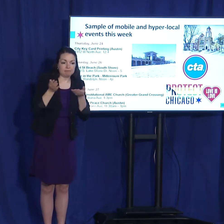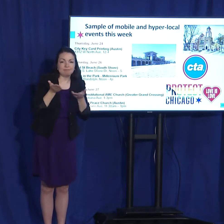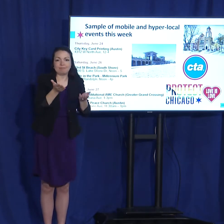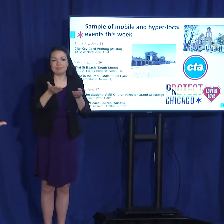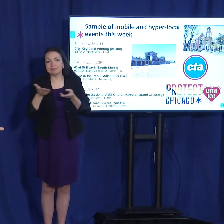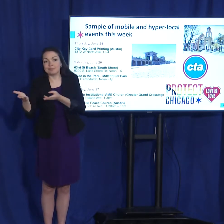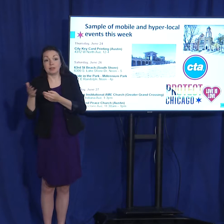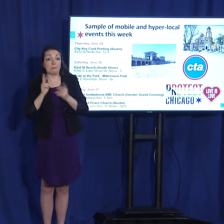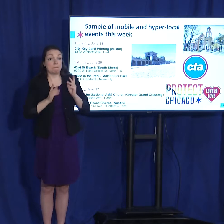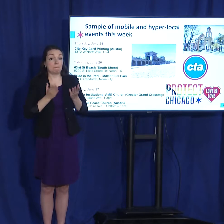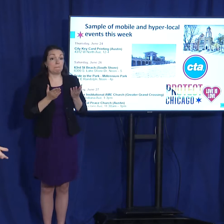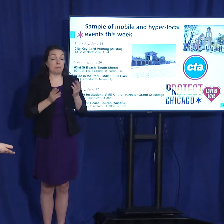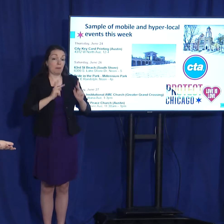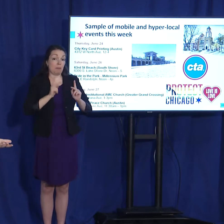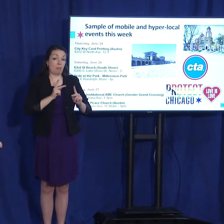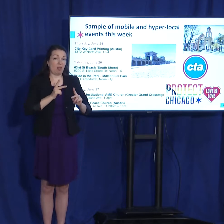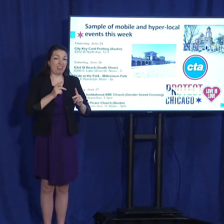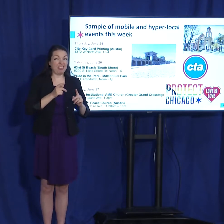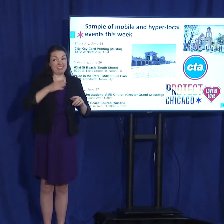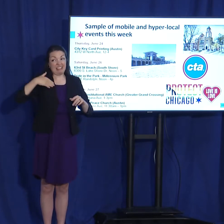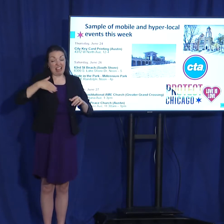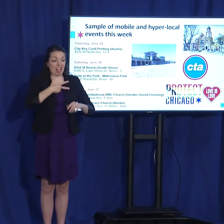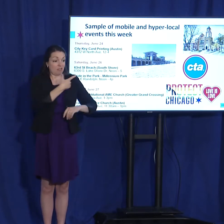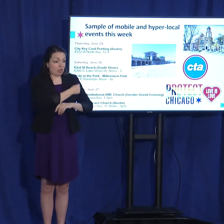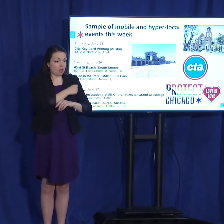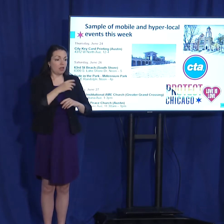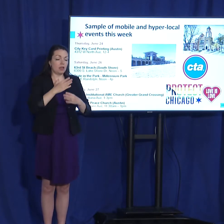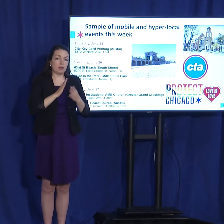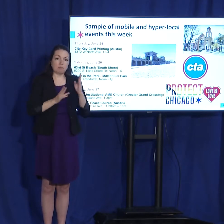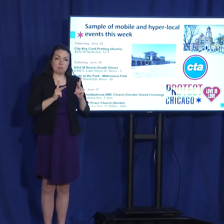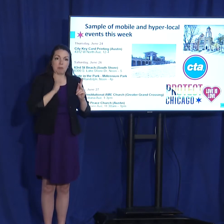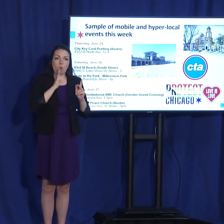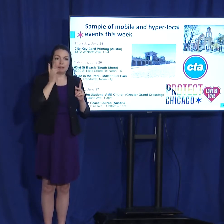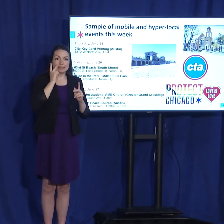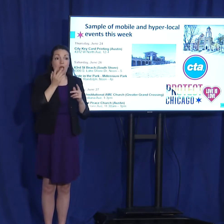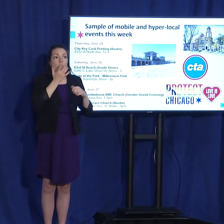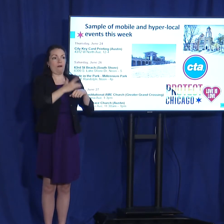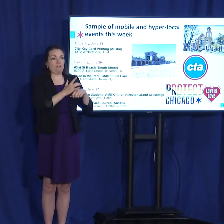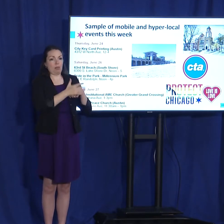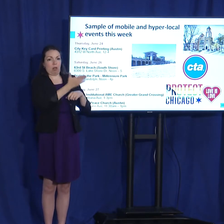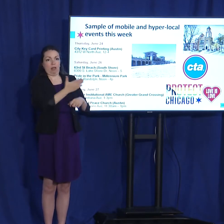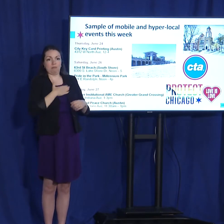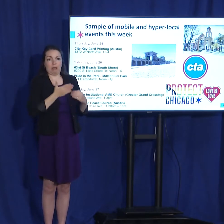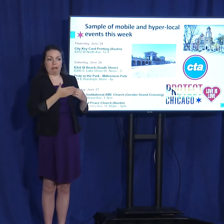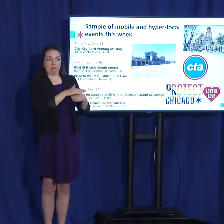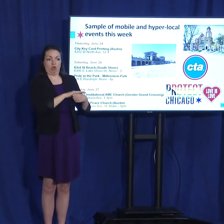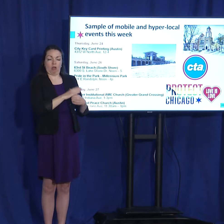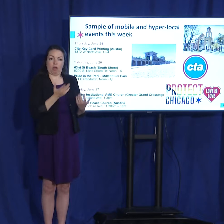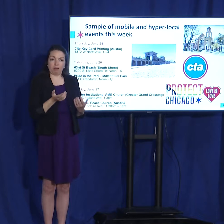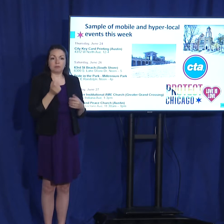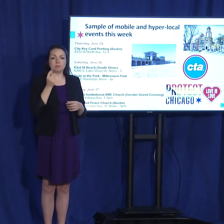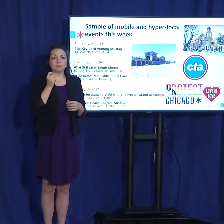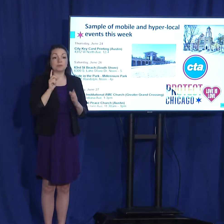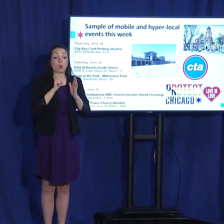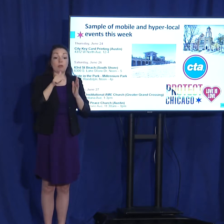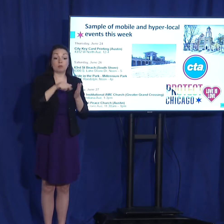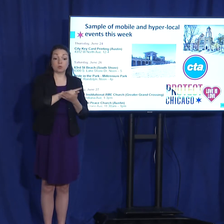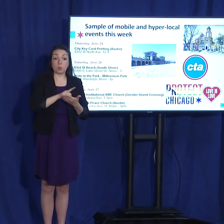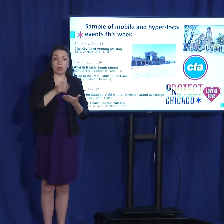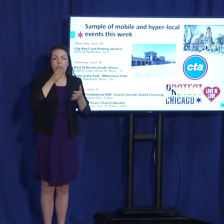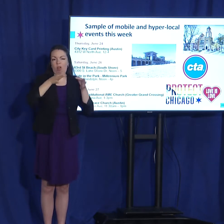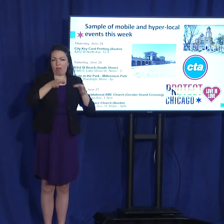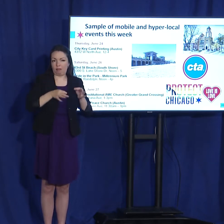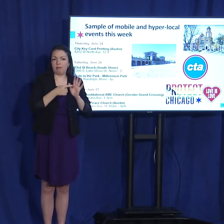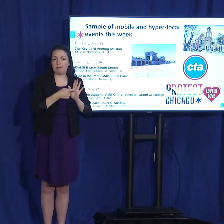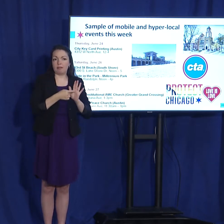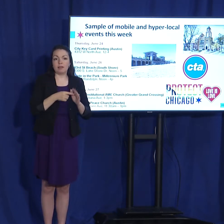this available, then we're seeing people make this decision. So to give you a sense of some of that range, just later this week, in addition to